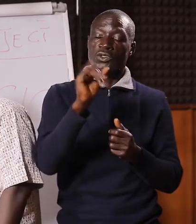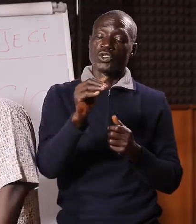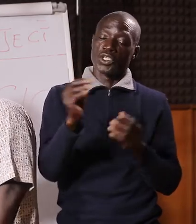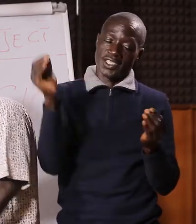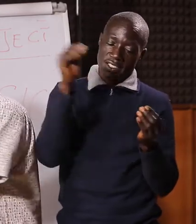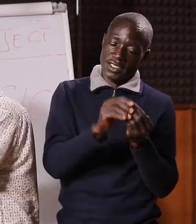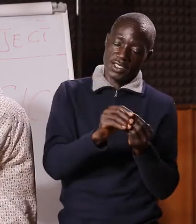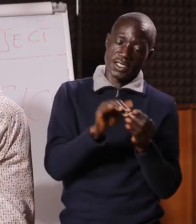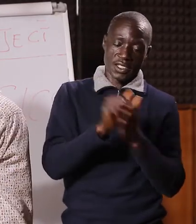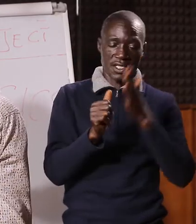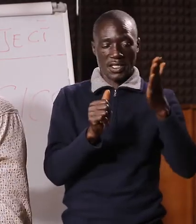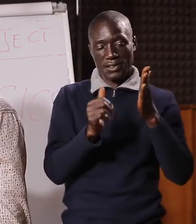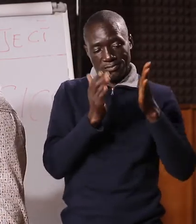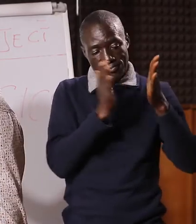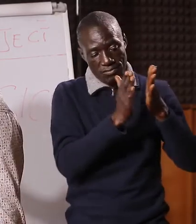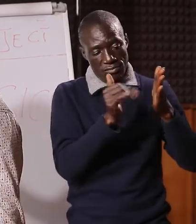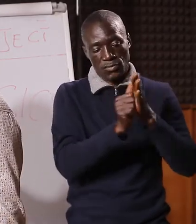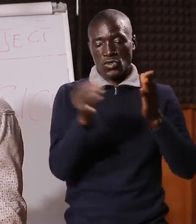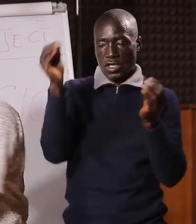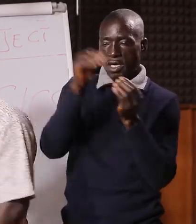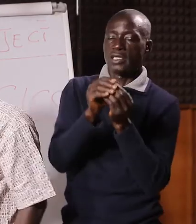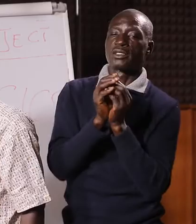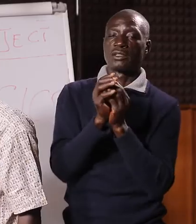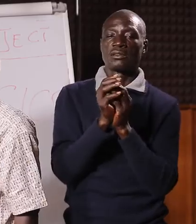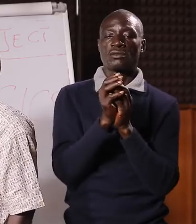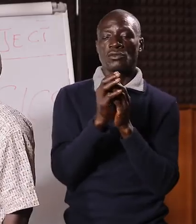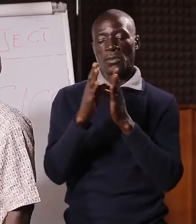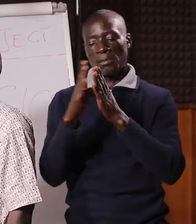here and then it is being added